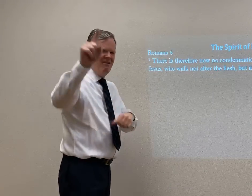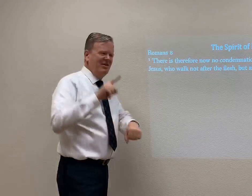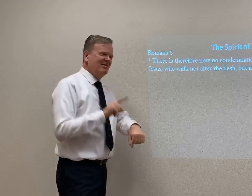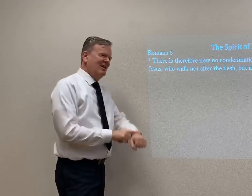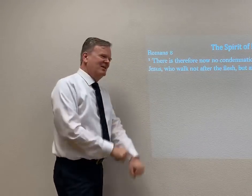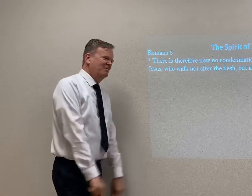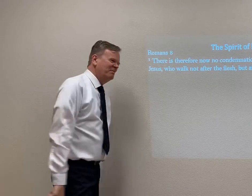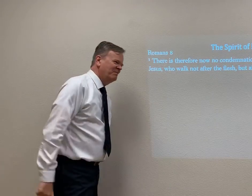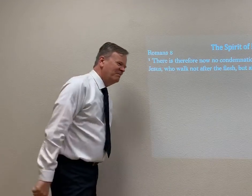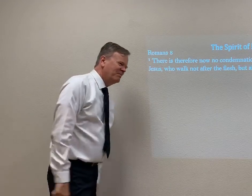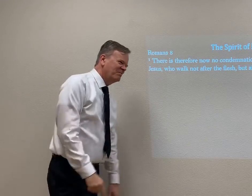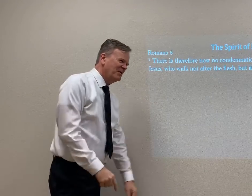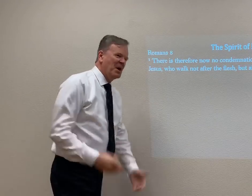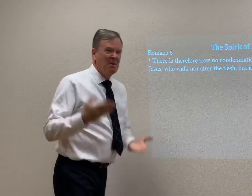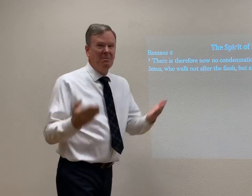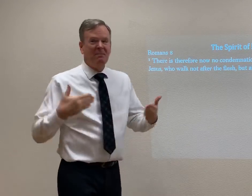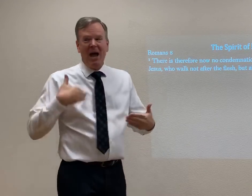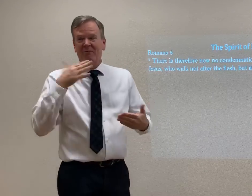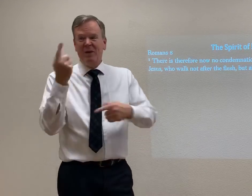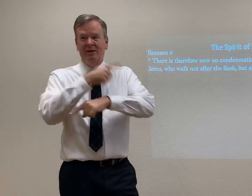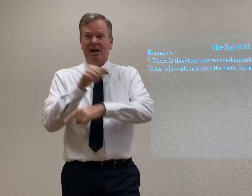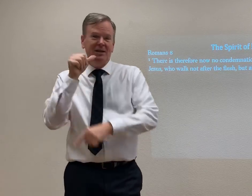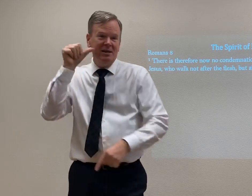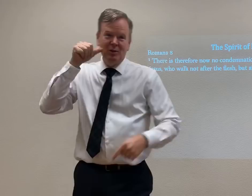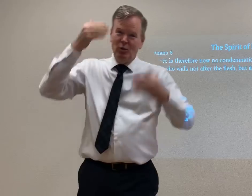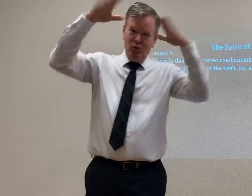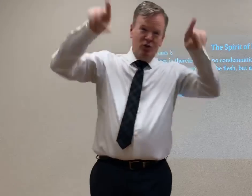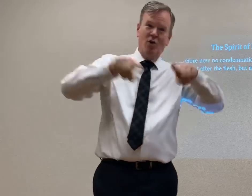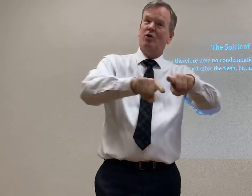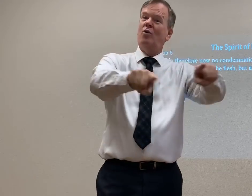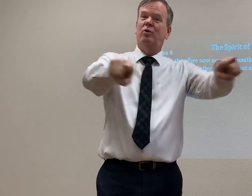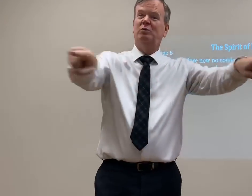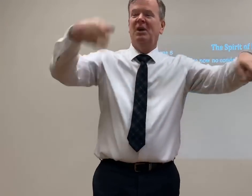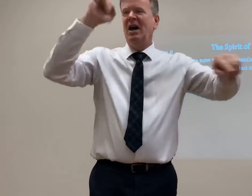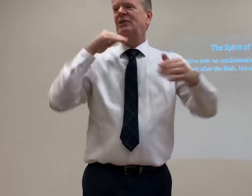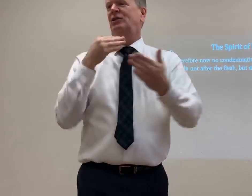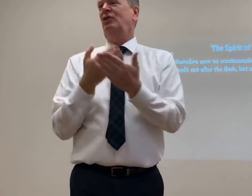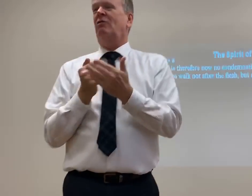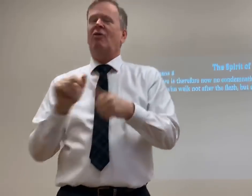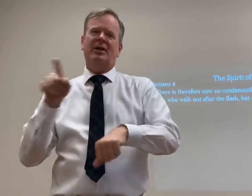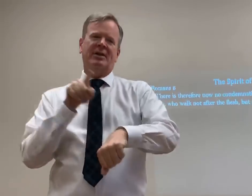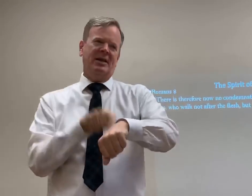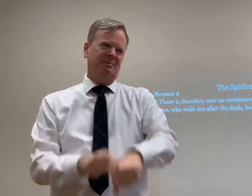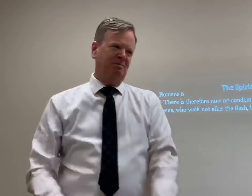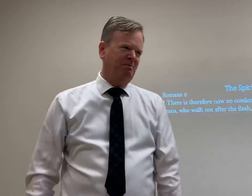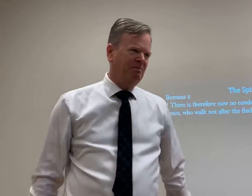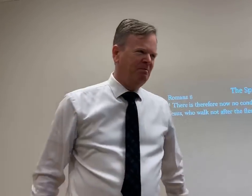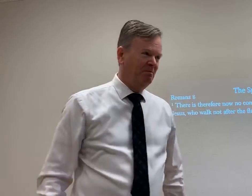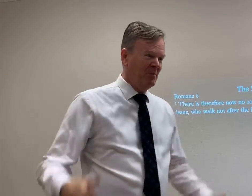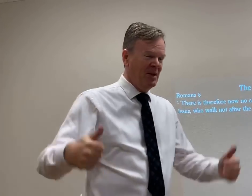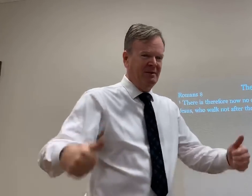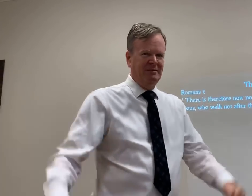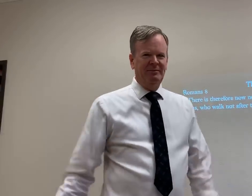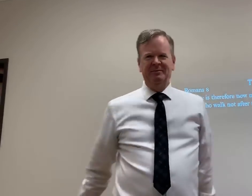God is good all the time. And if you're having a bad day, you may have had a bad day yesterday, God is still good, and God is good all the time.